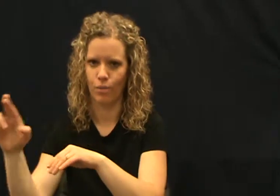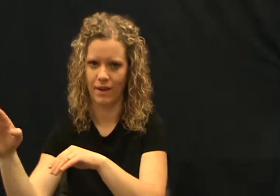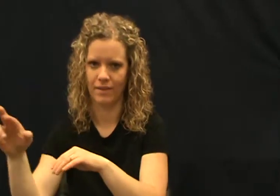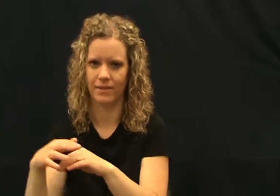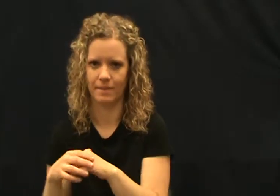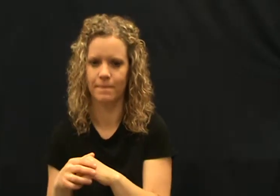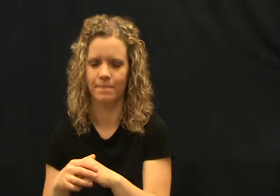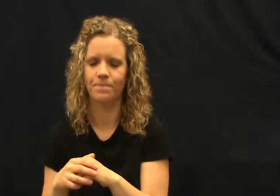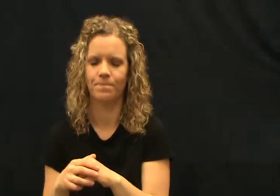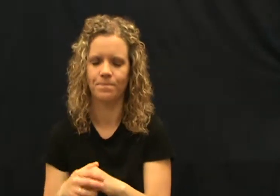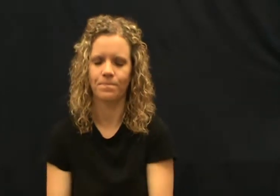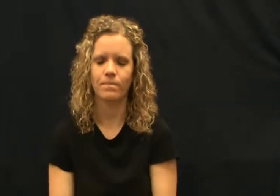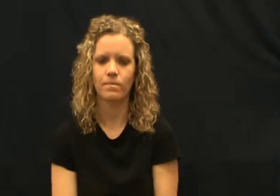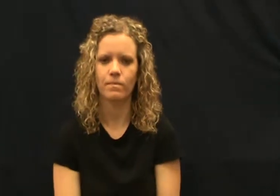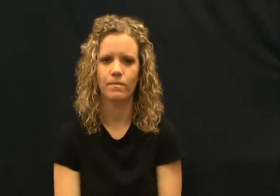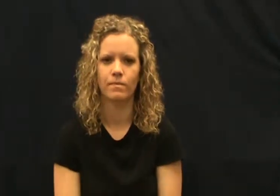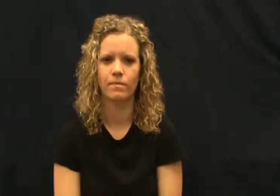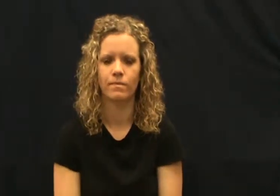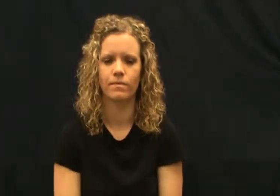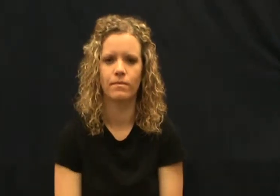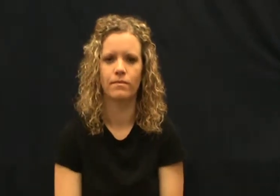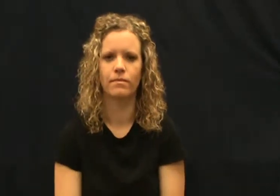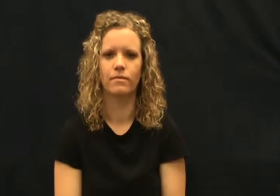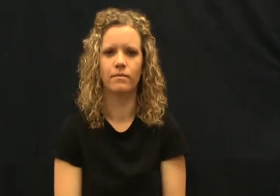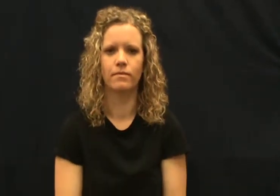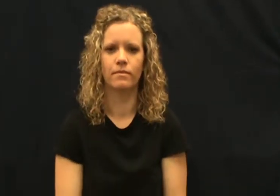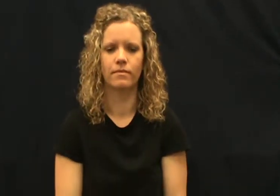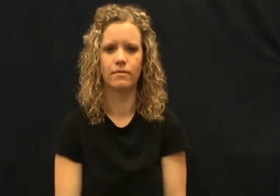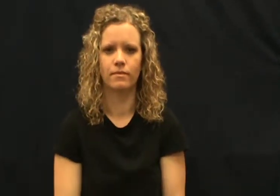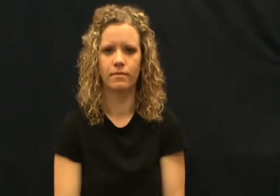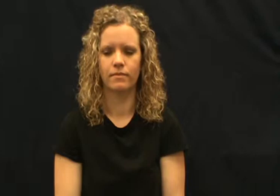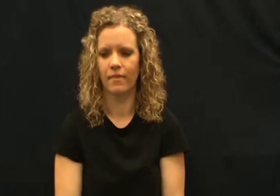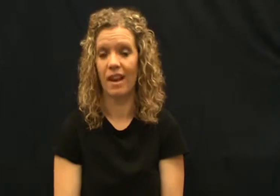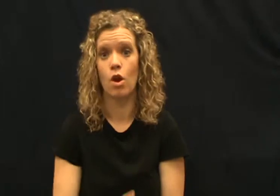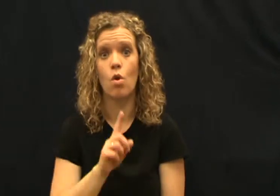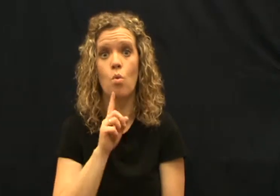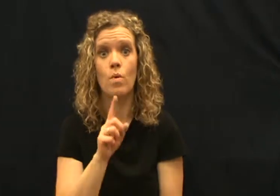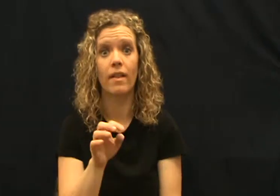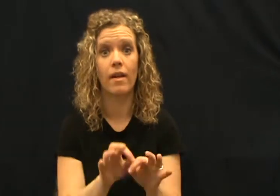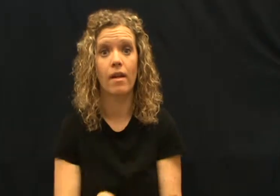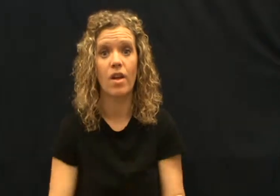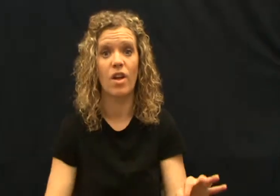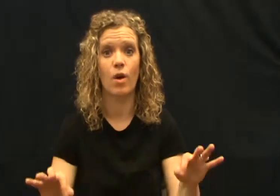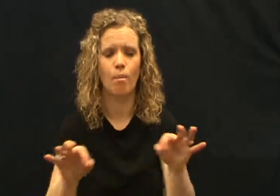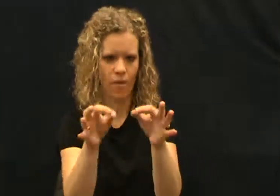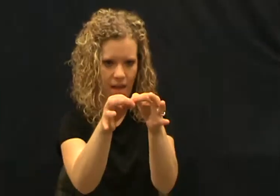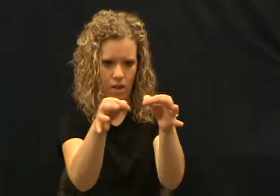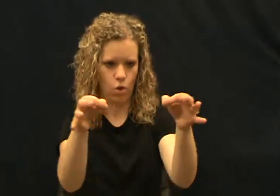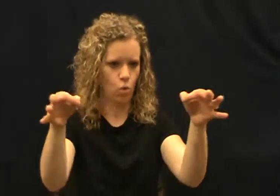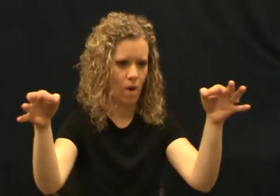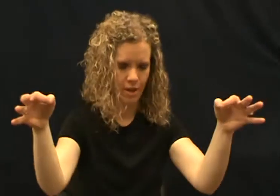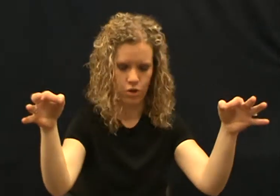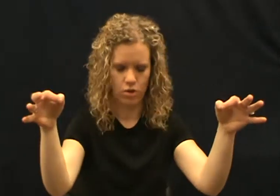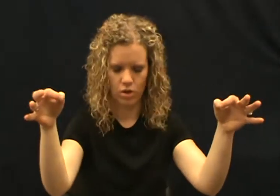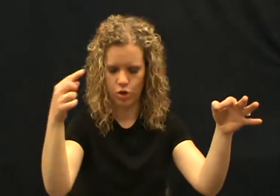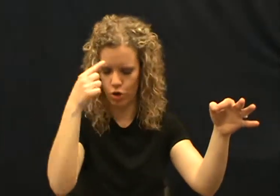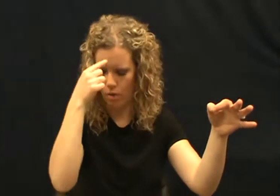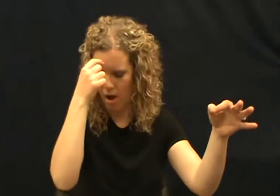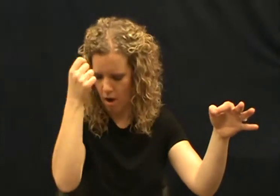side of the T account. Now it's important again to spend a lot of time looking at this because this debit-credit framework